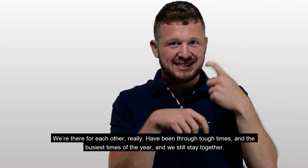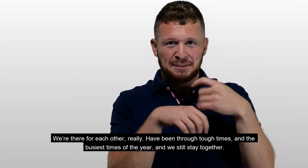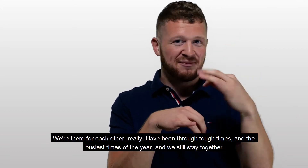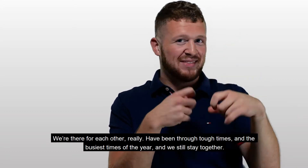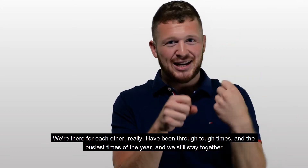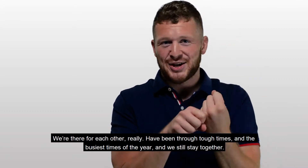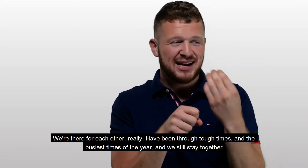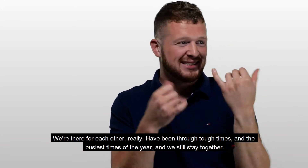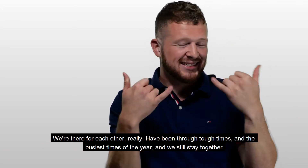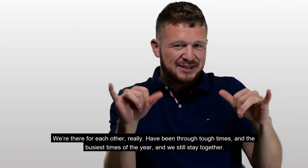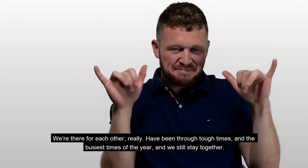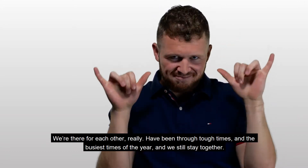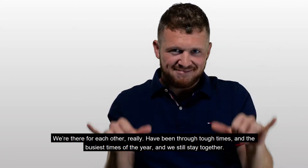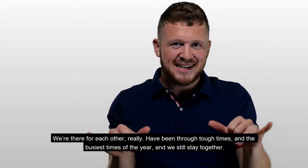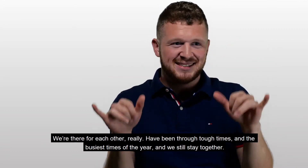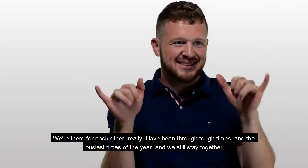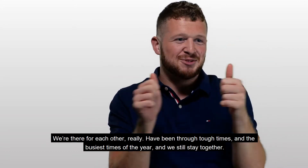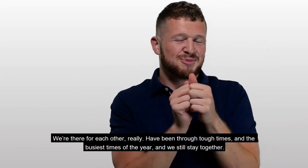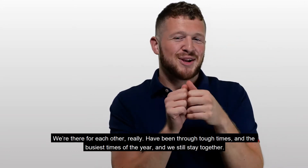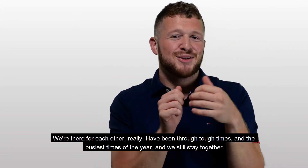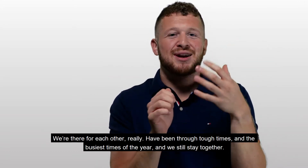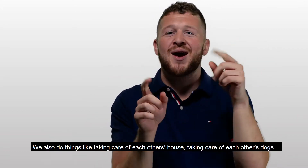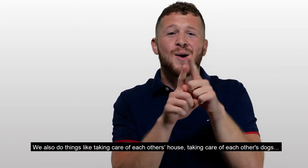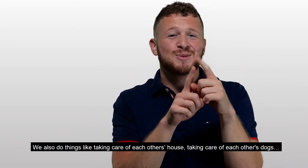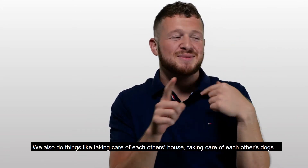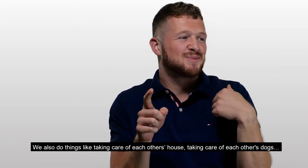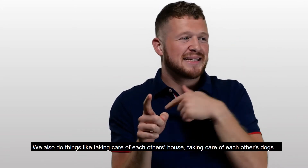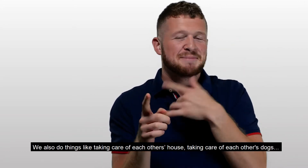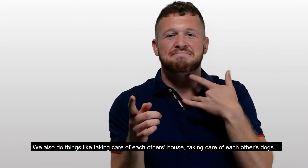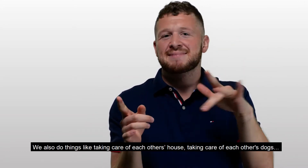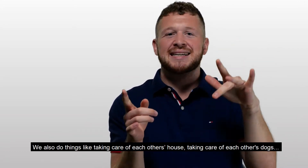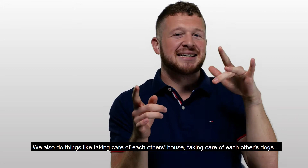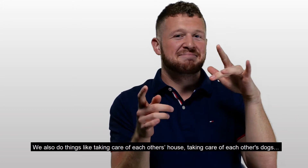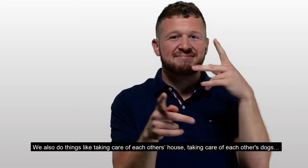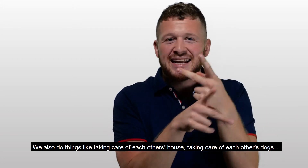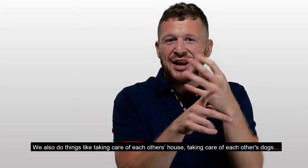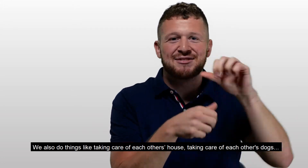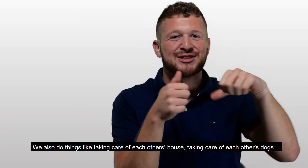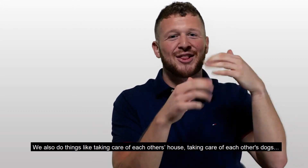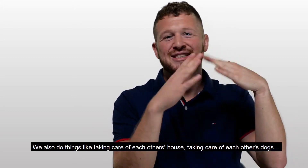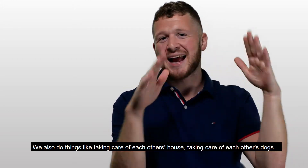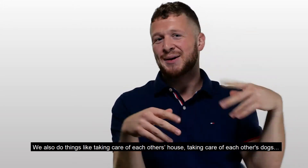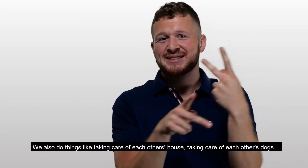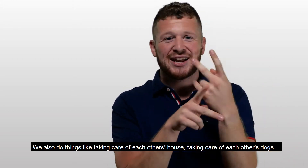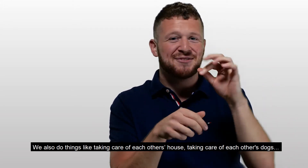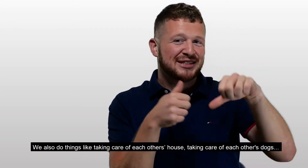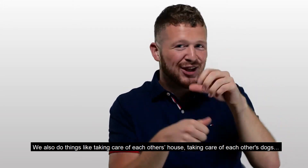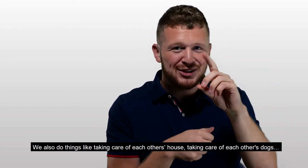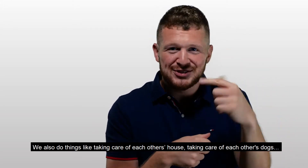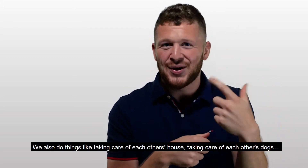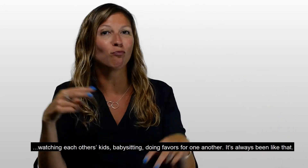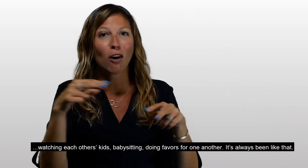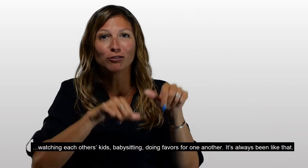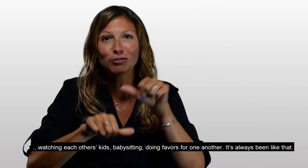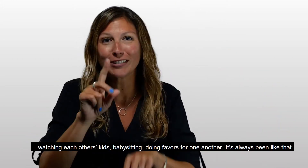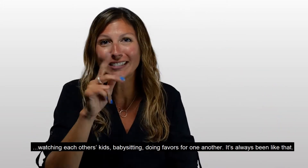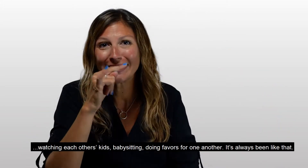busiest times of the year, and we still stay together. We also do things like taking care of each other's house, taking care of each other's dogs, watching each